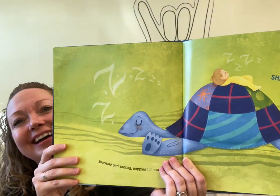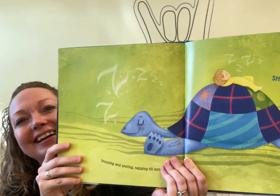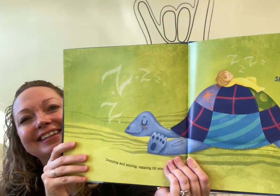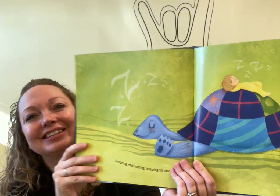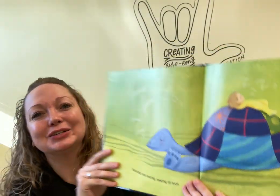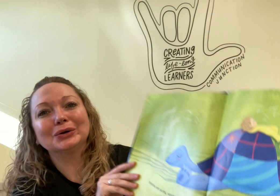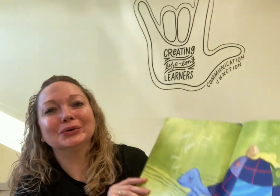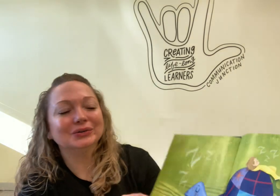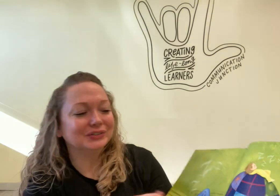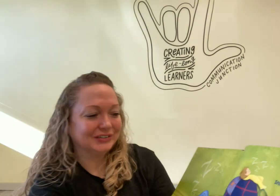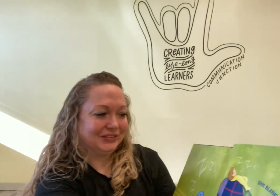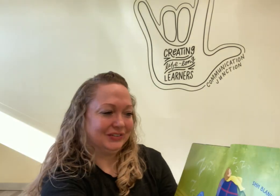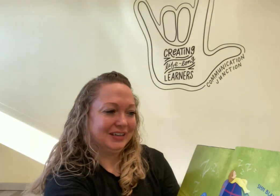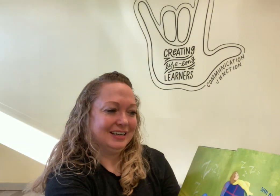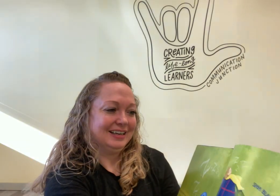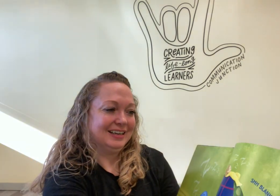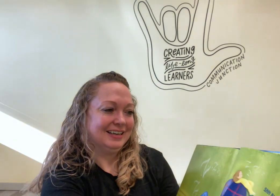It's a turtle.